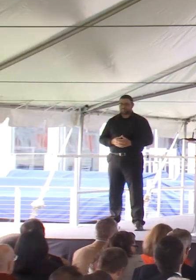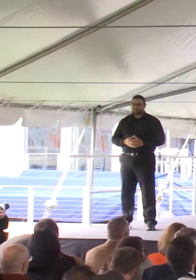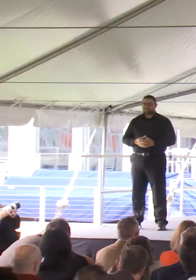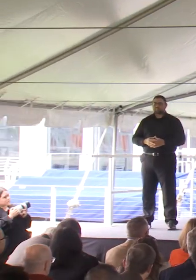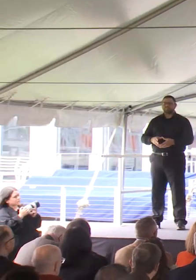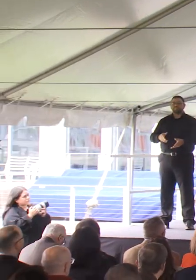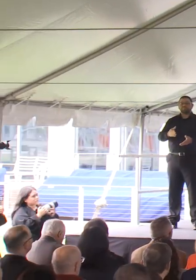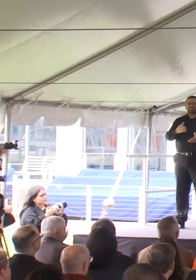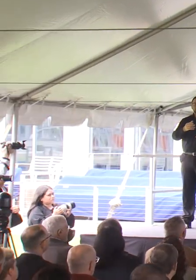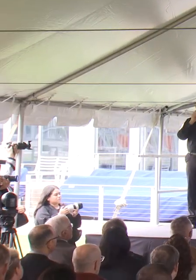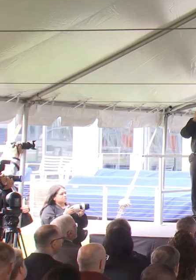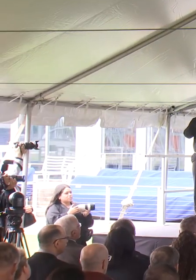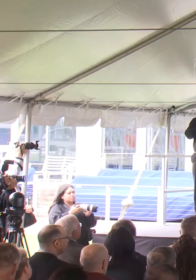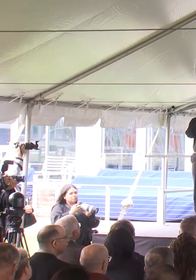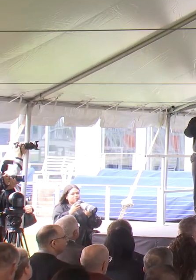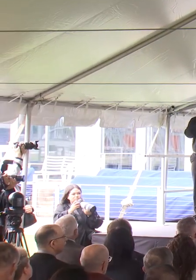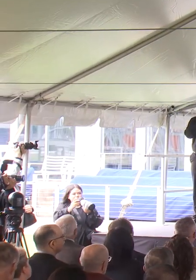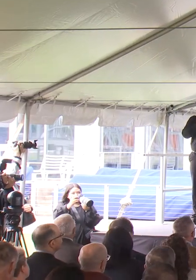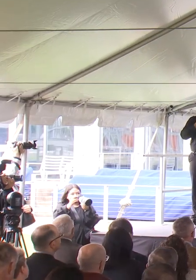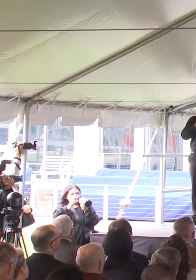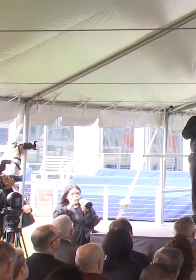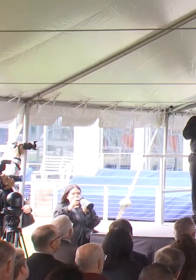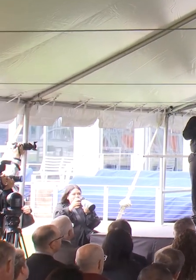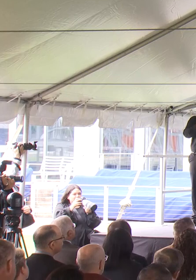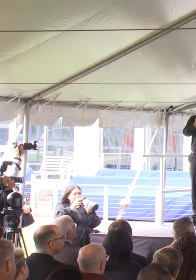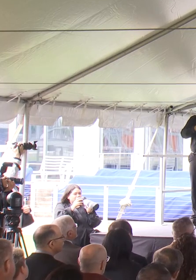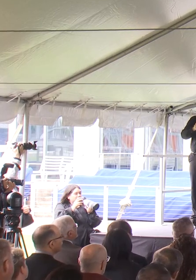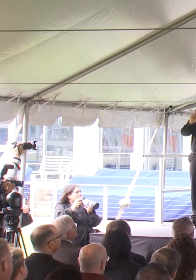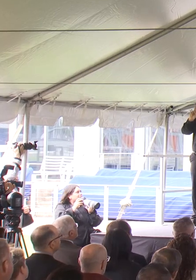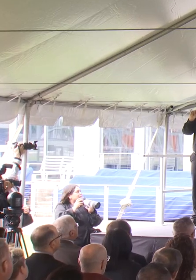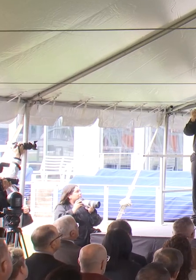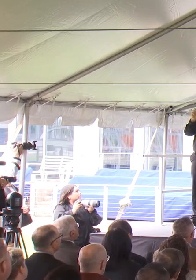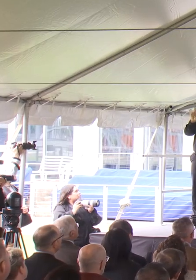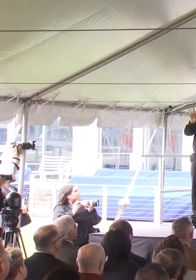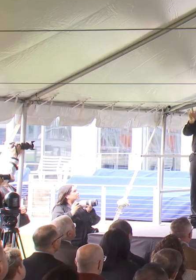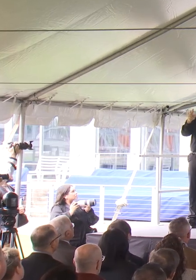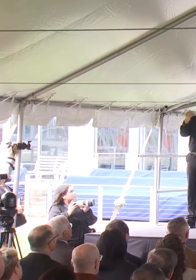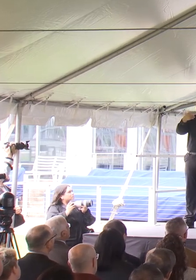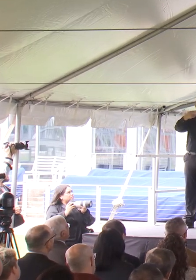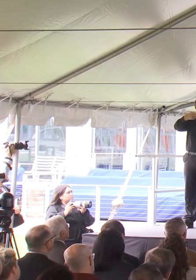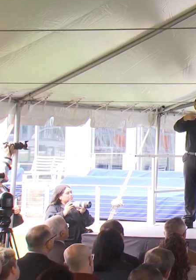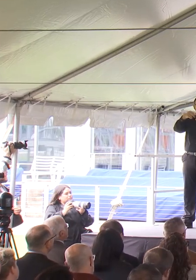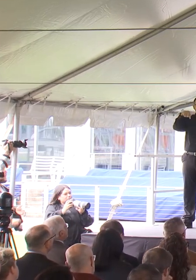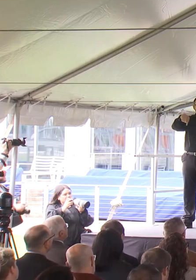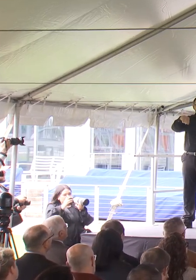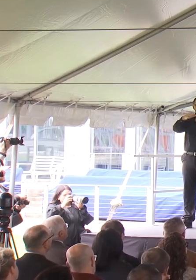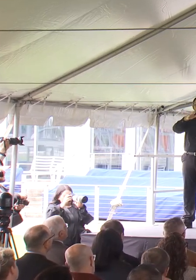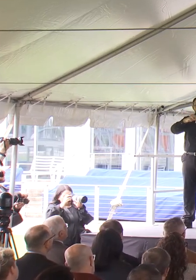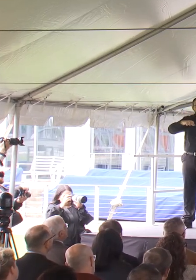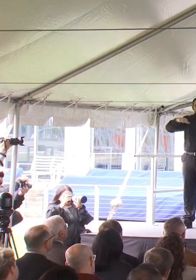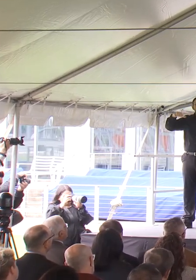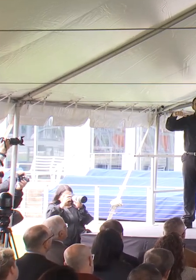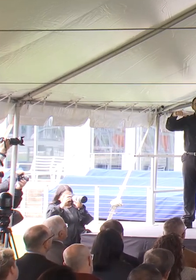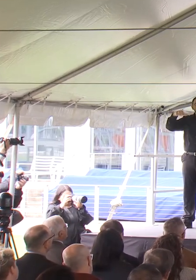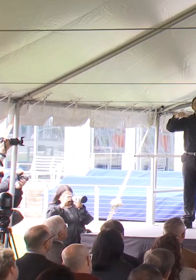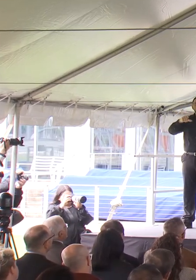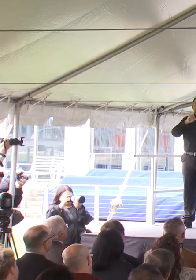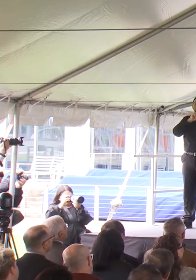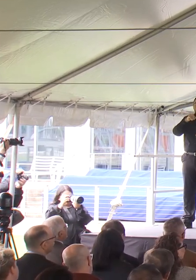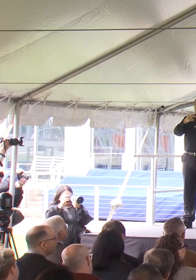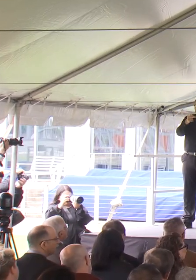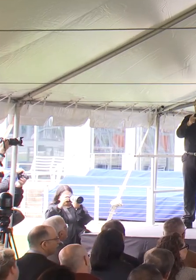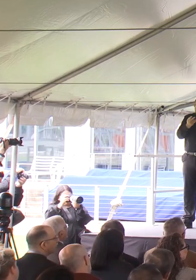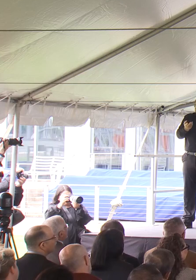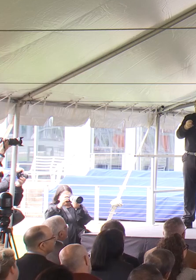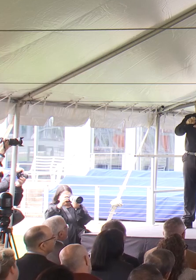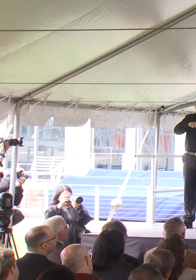In recognition of their generosity, UTRGV is naming this stadium, the very place